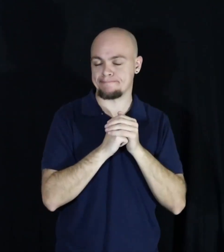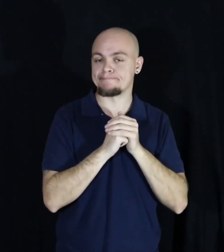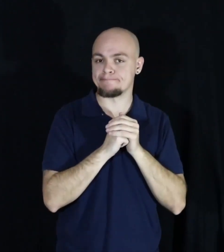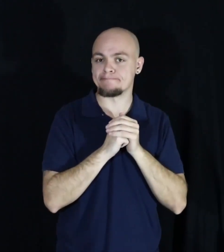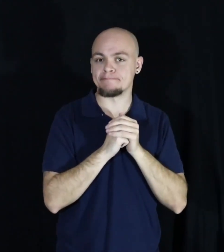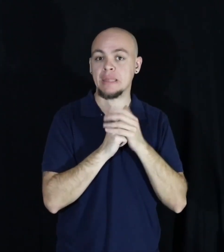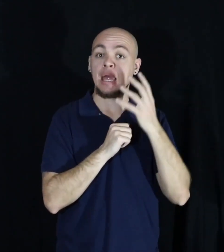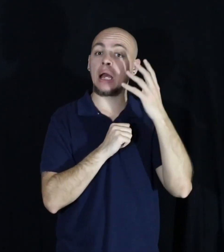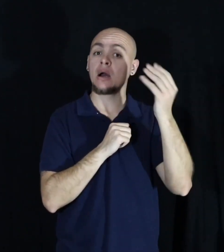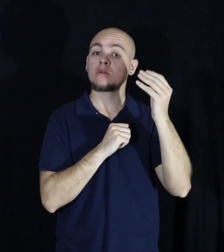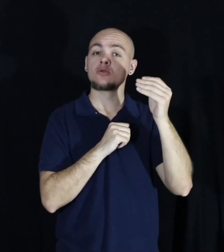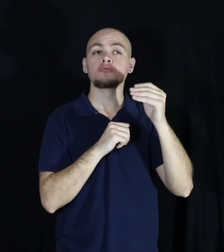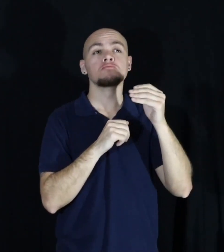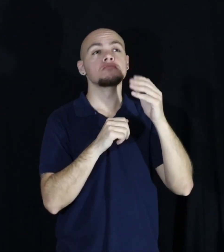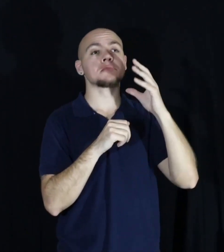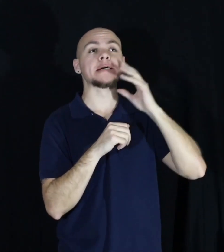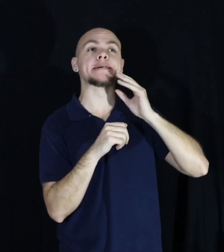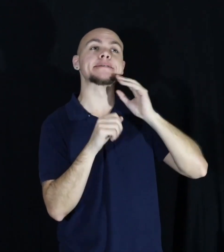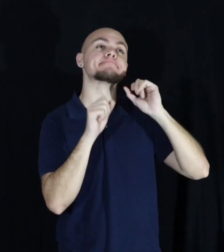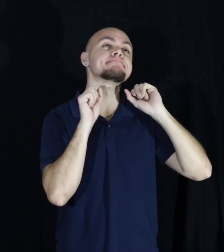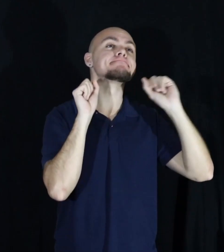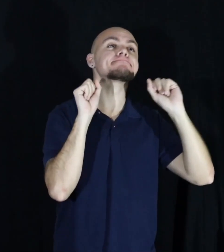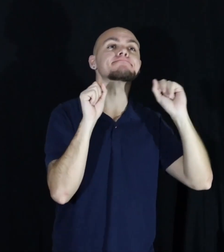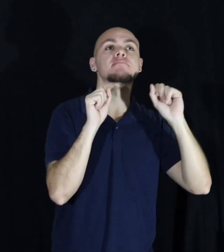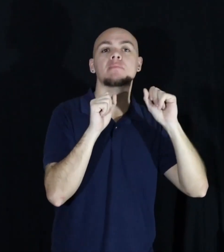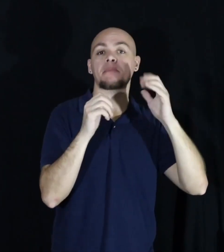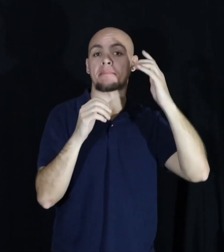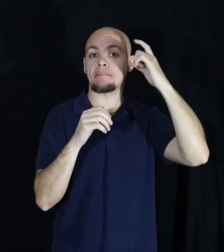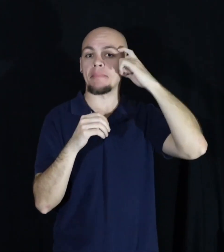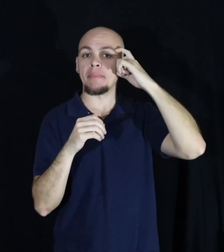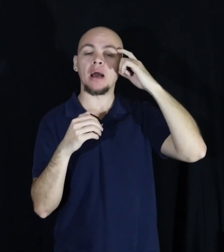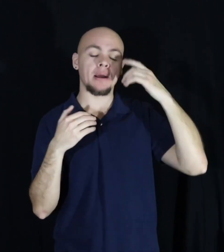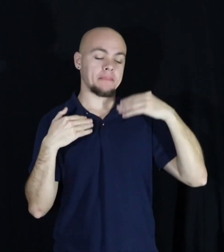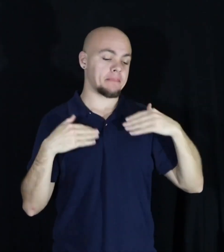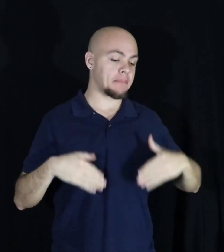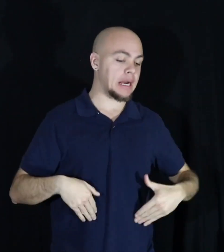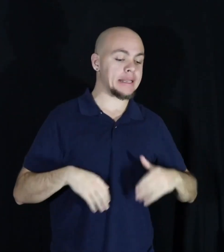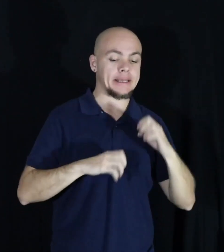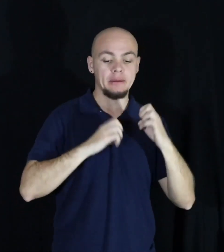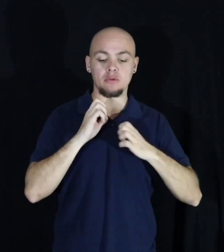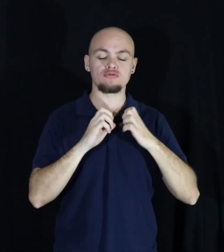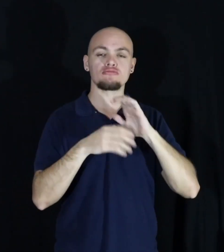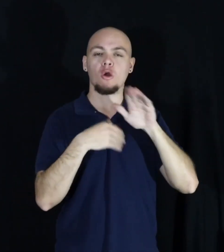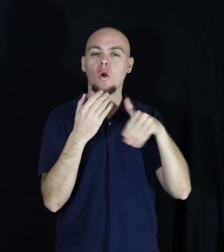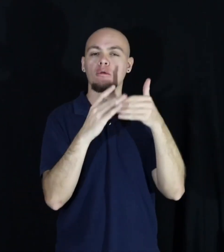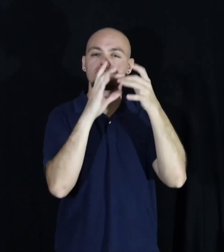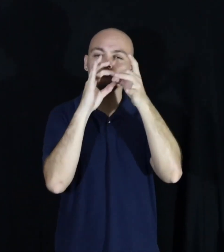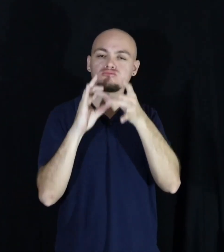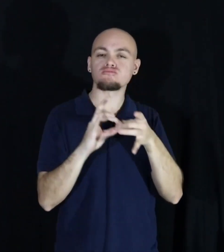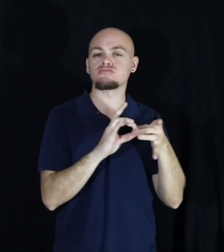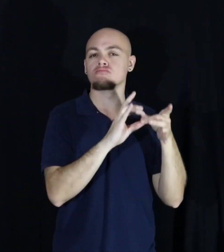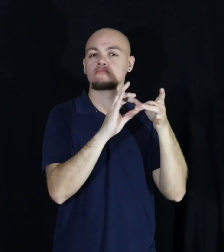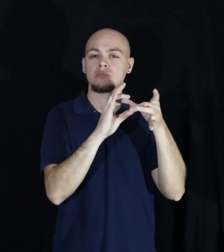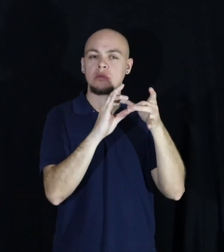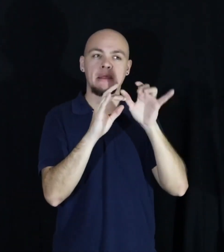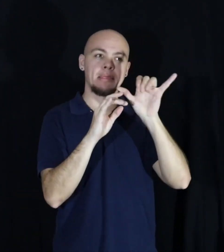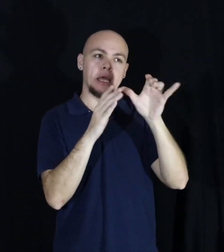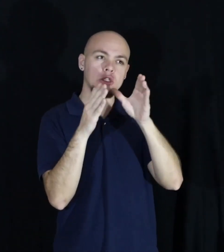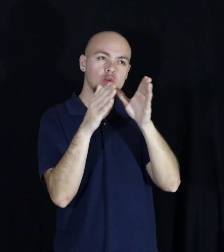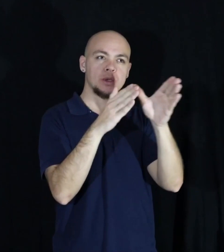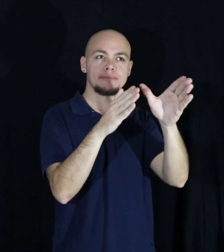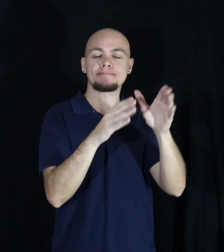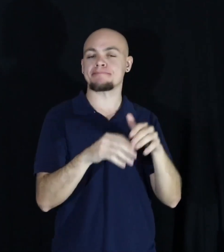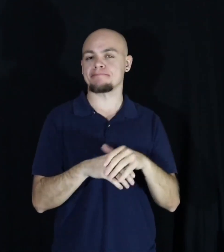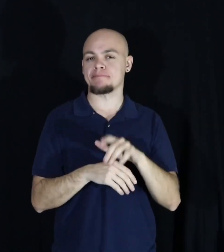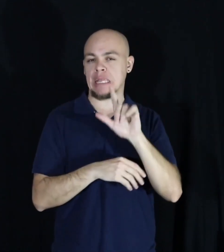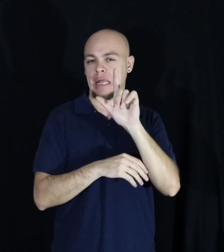outdoor recreation, our mind, body, and emotions are all together on the trail. There's a phrase